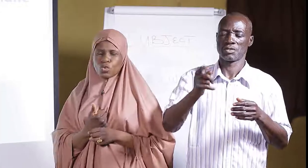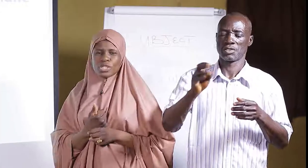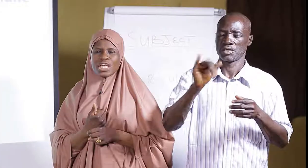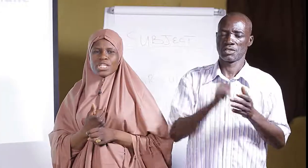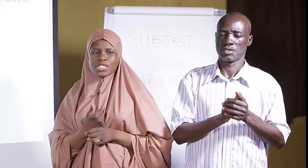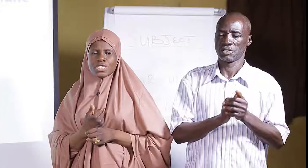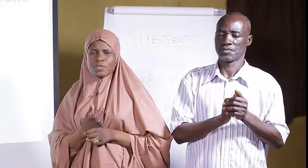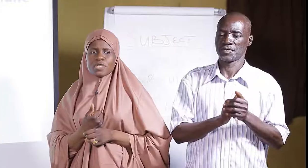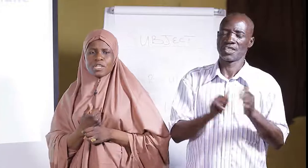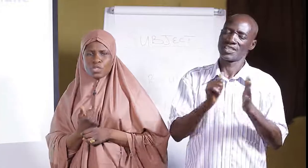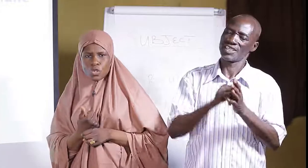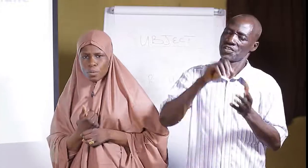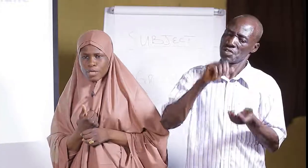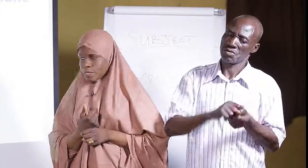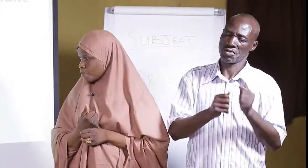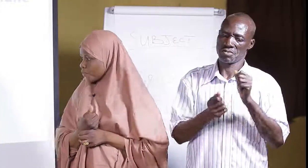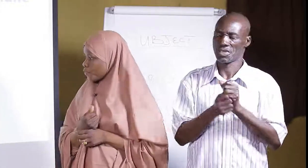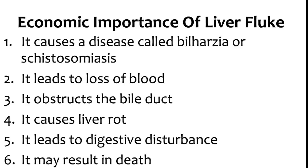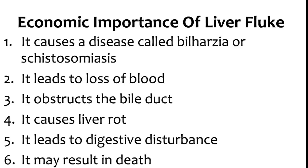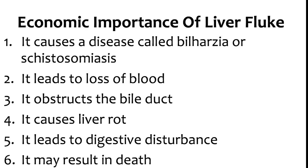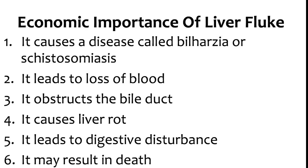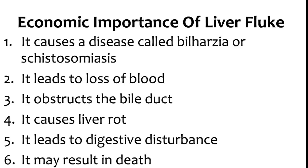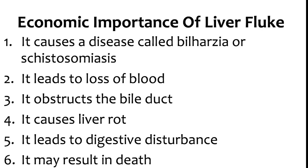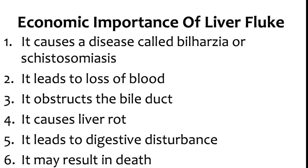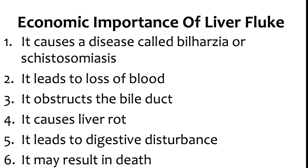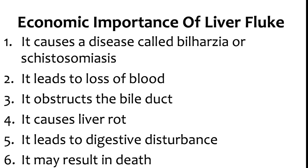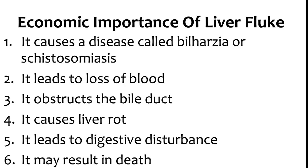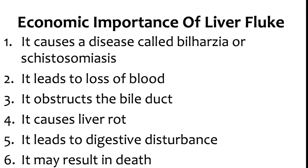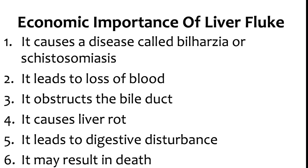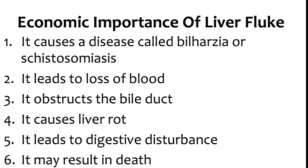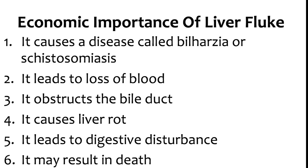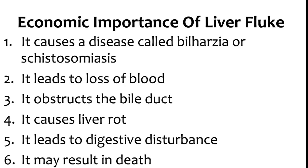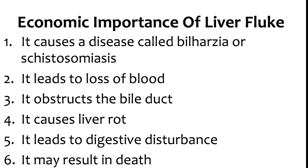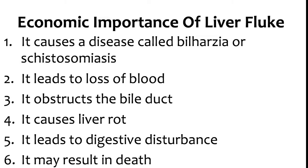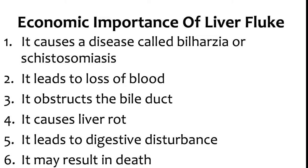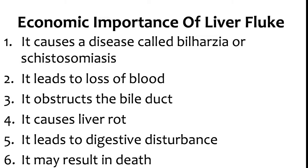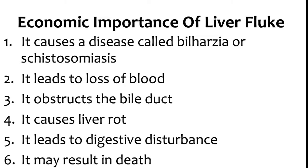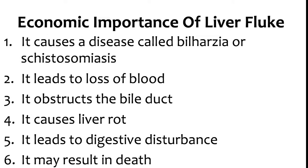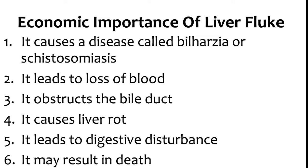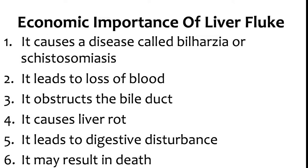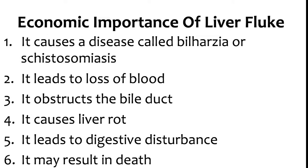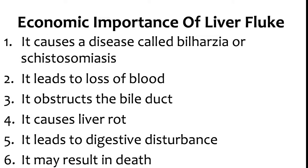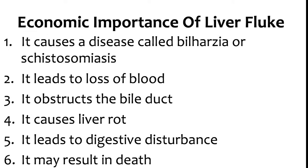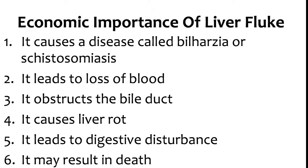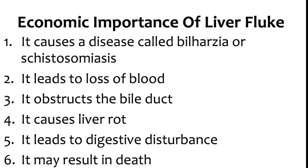leads to what? Digestive disturbance. Number 6, it may result in death.